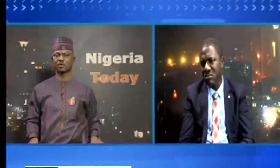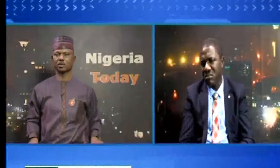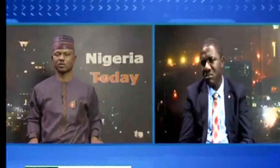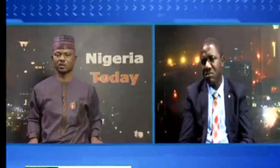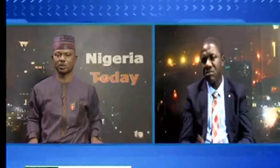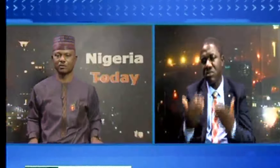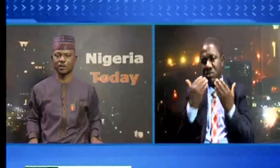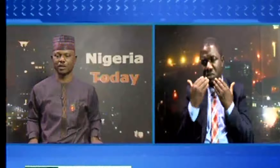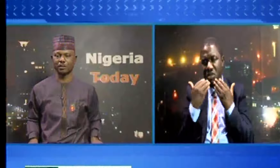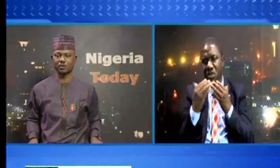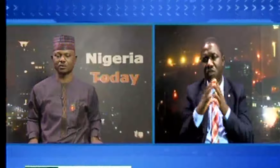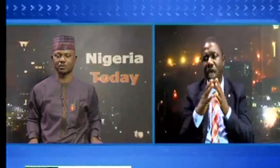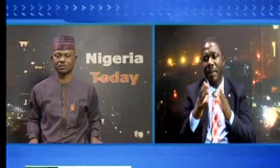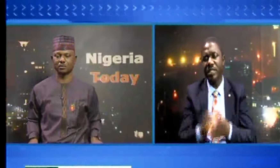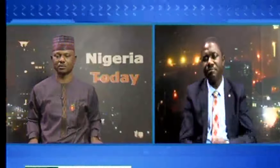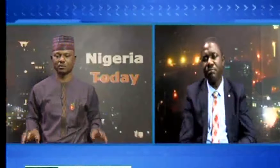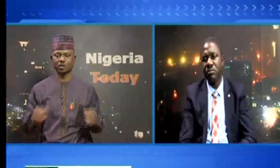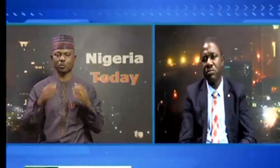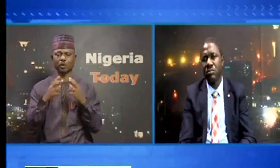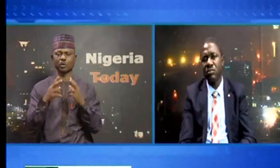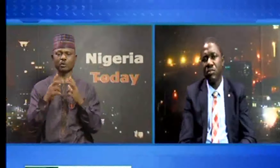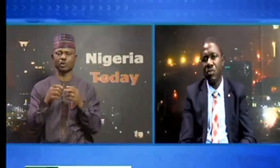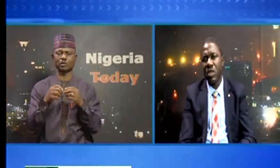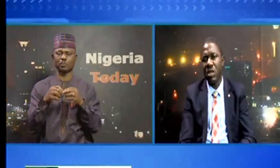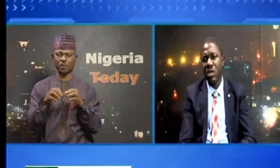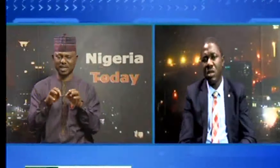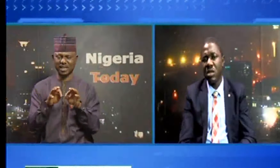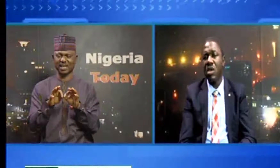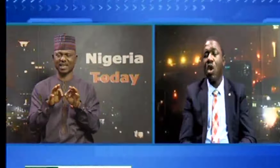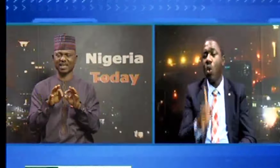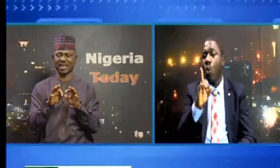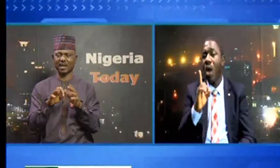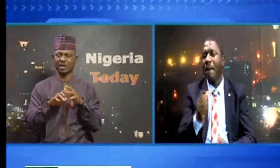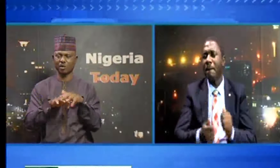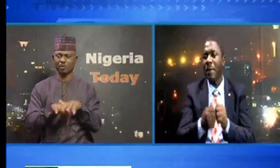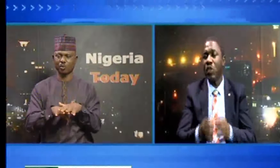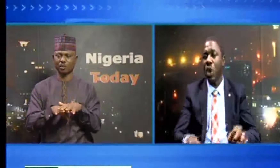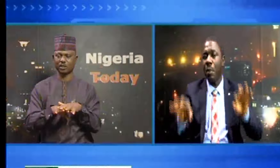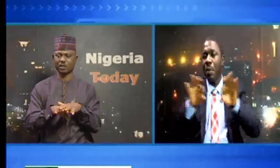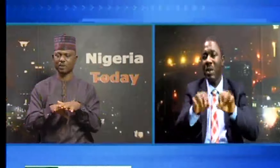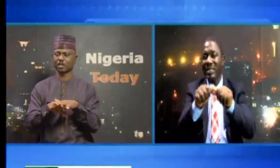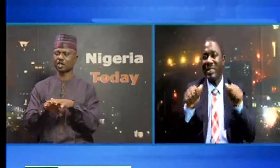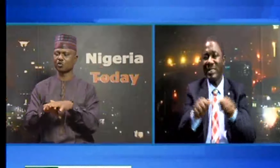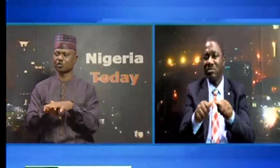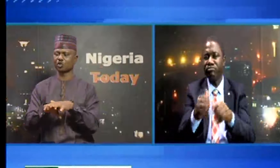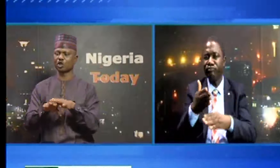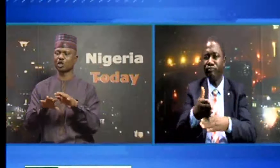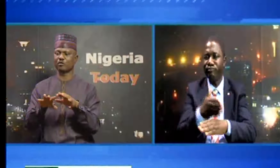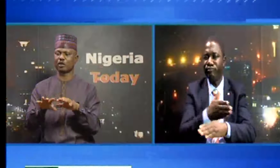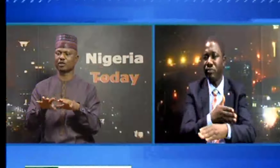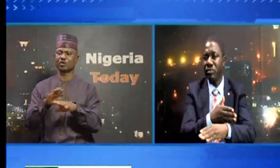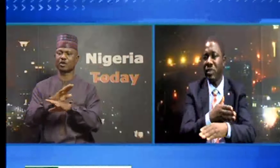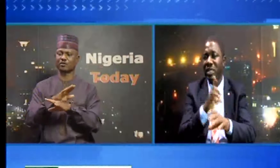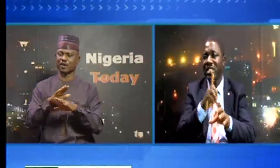Thank you so very much. One most important area here in promoting disability, inclusion,